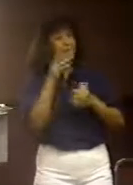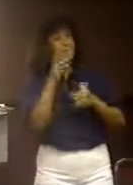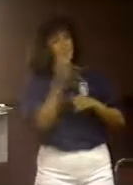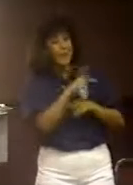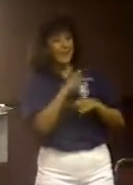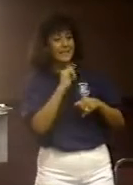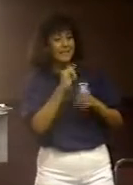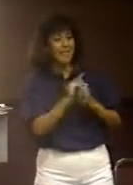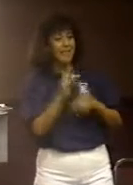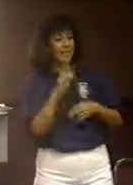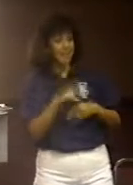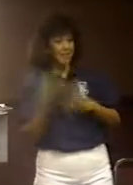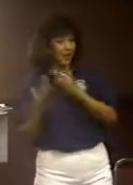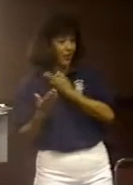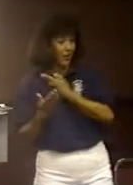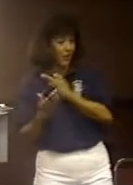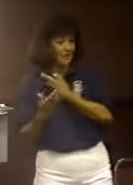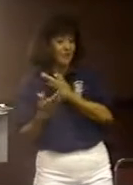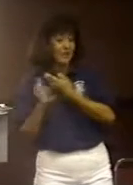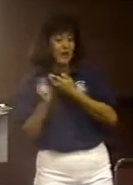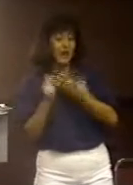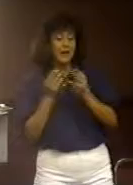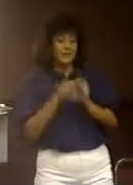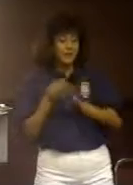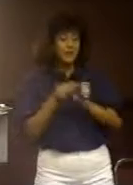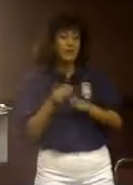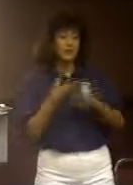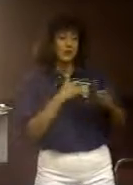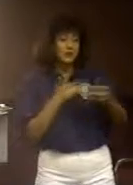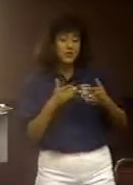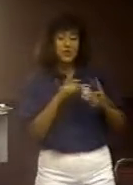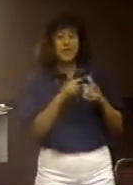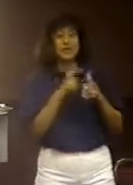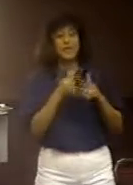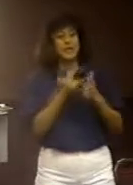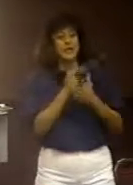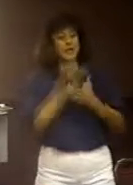there? A major concern, and then it ends,